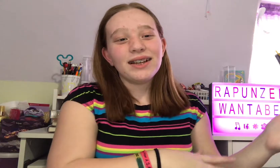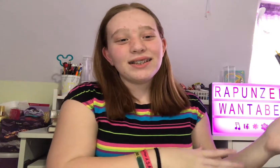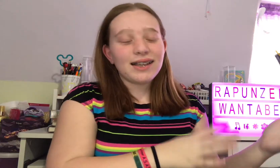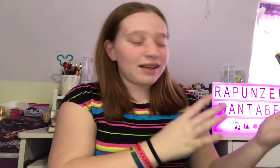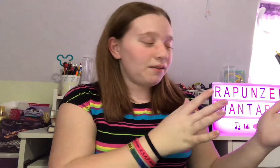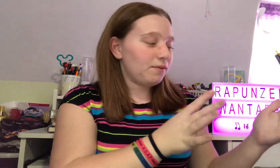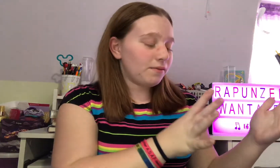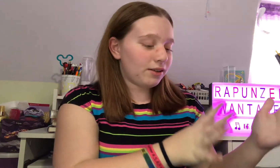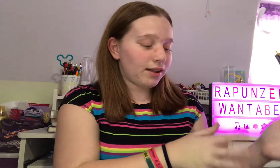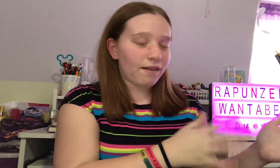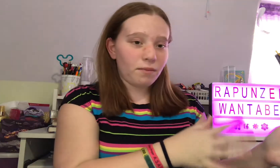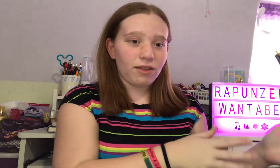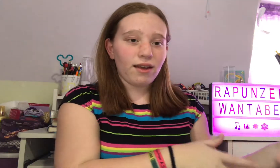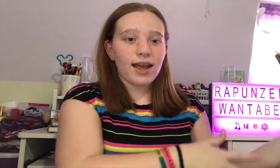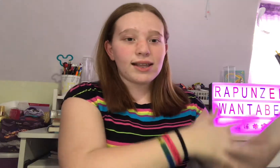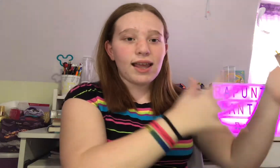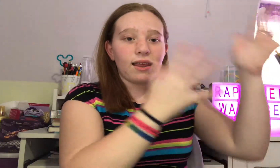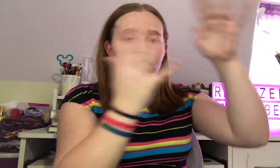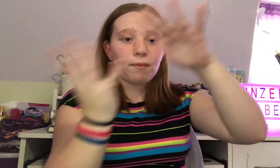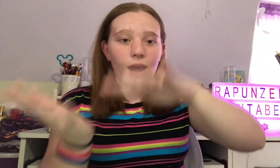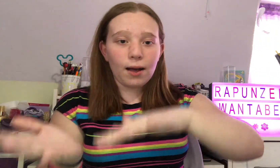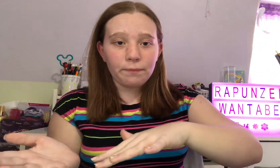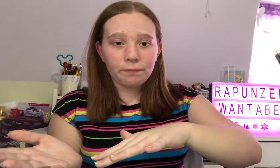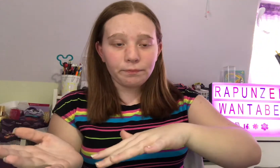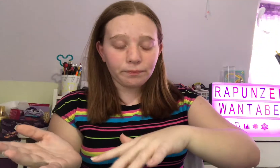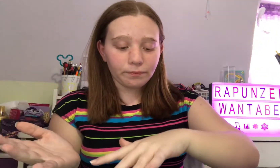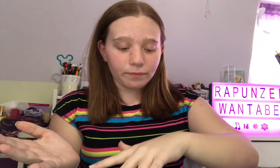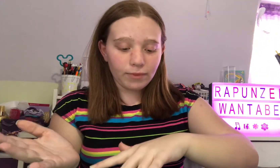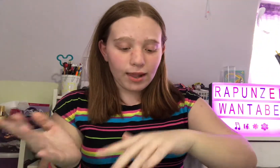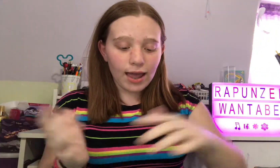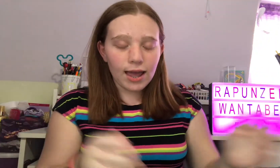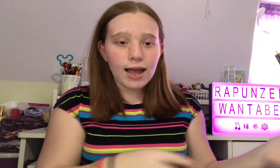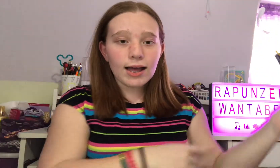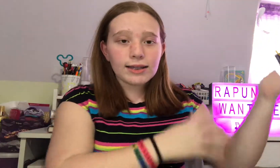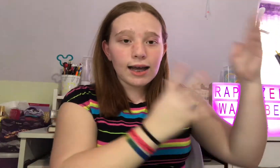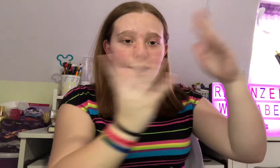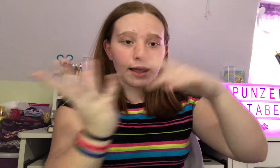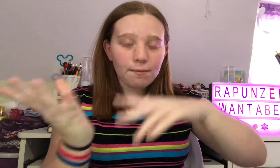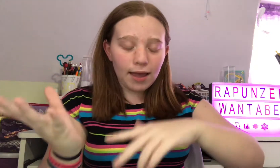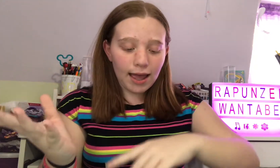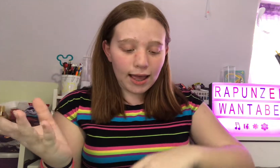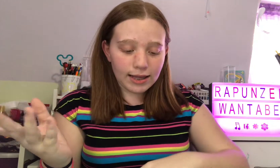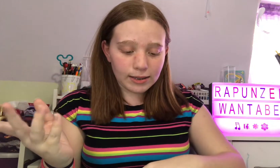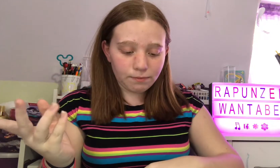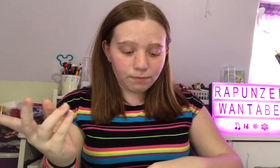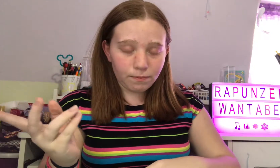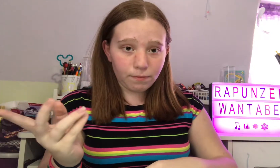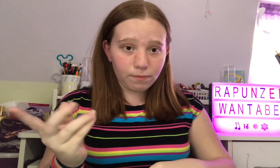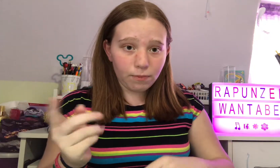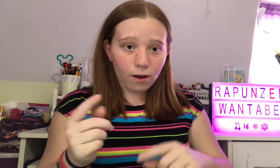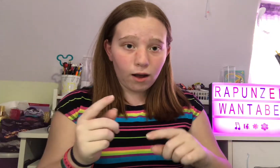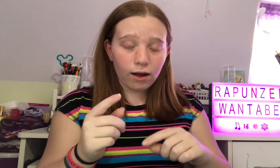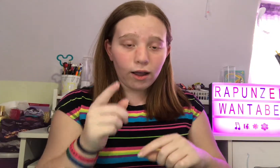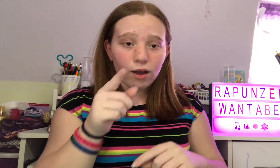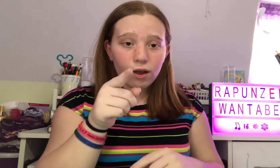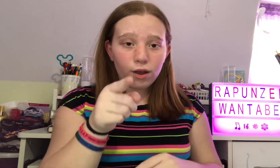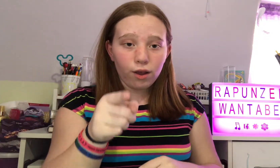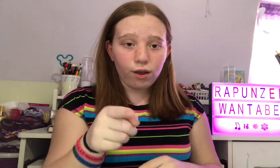So you will have both of your hands, and you come up. Time has brought